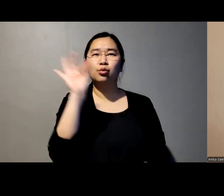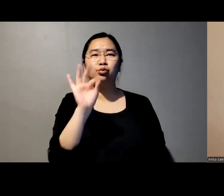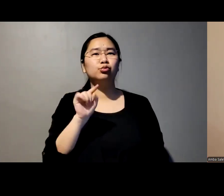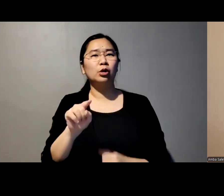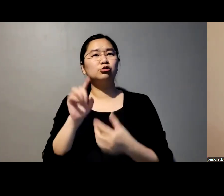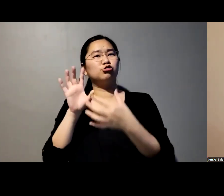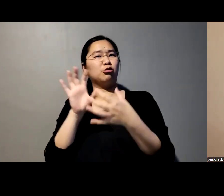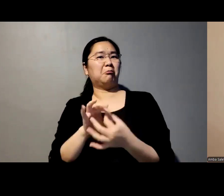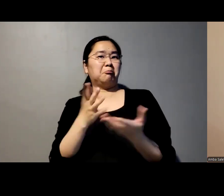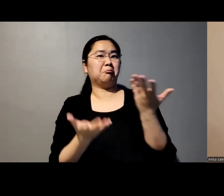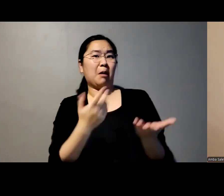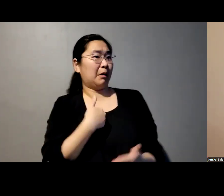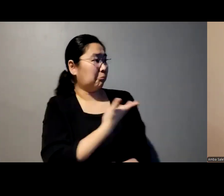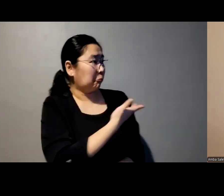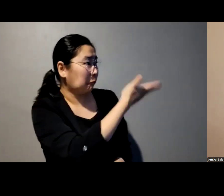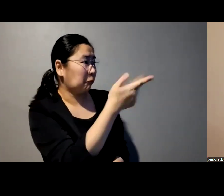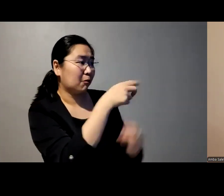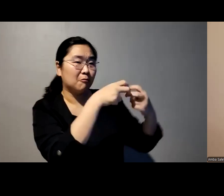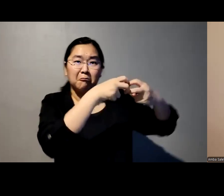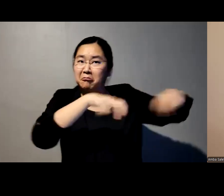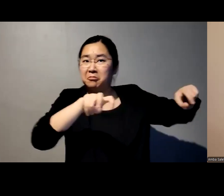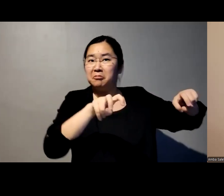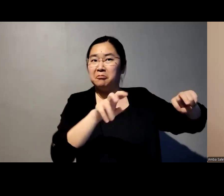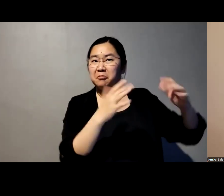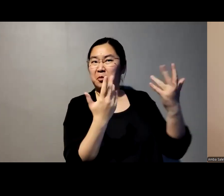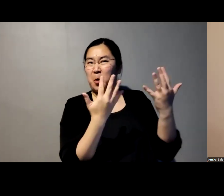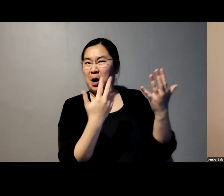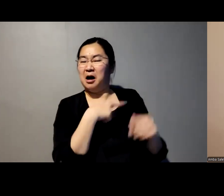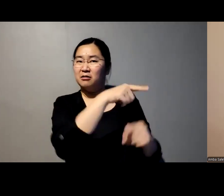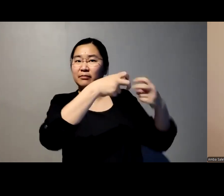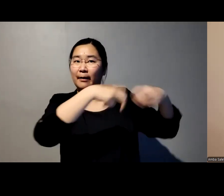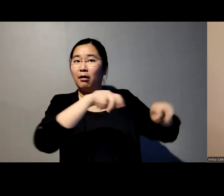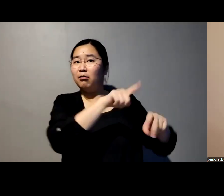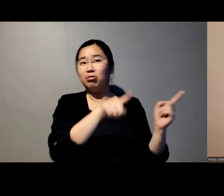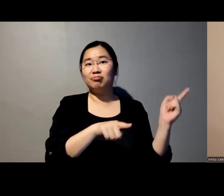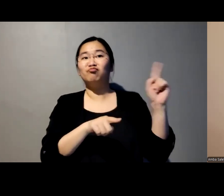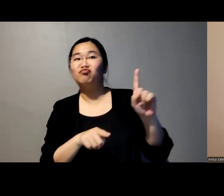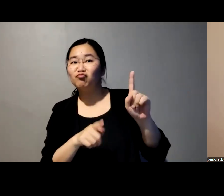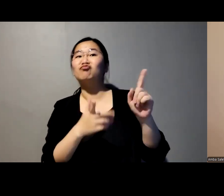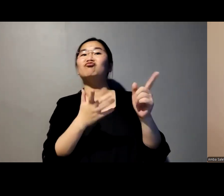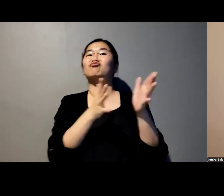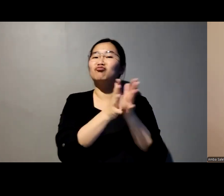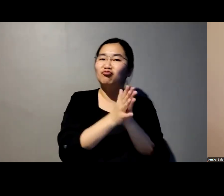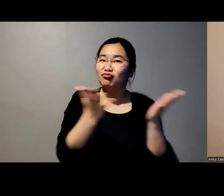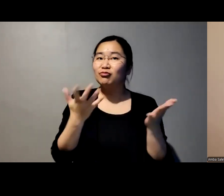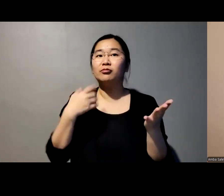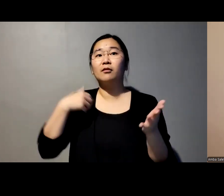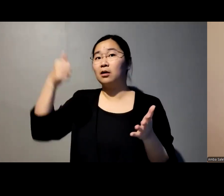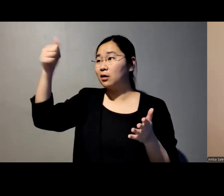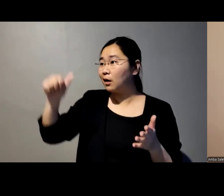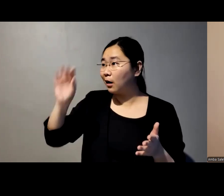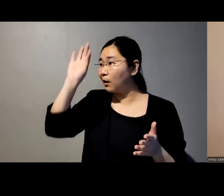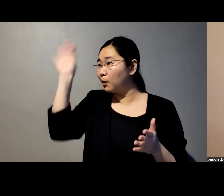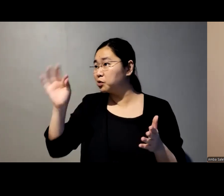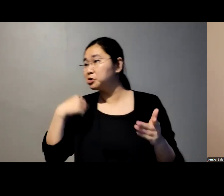now going to give the floor to Daniel, and I'm not sure if we will have time for questions beyond that, but please